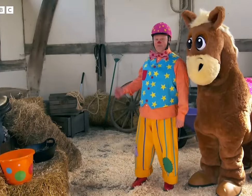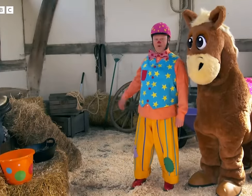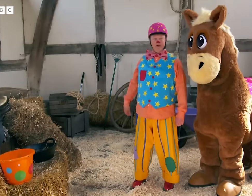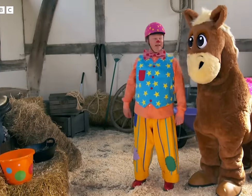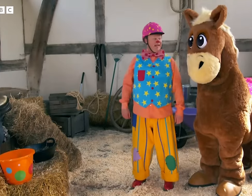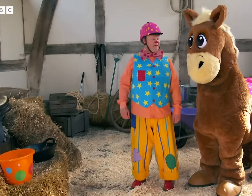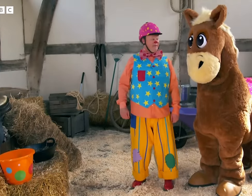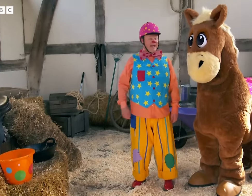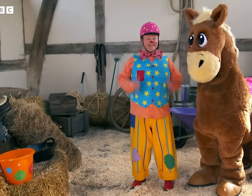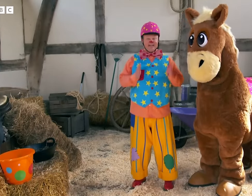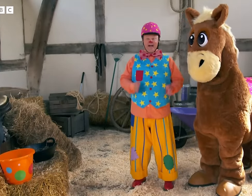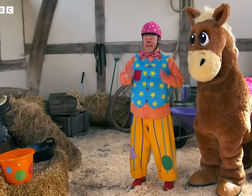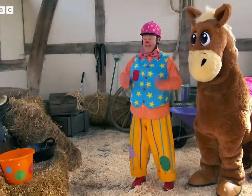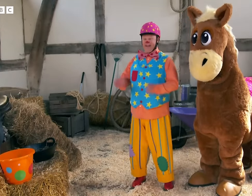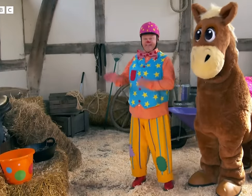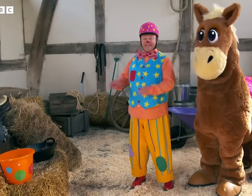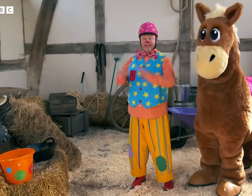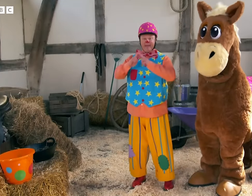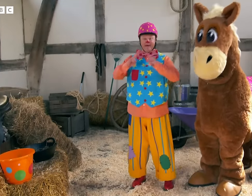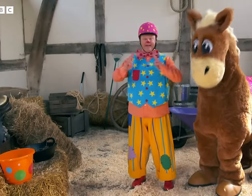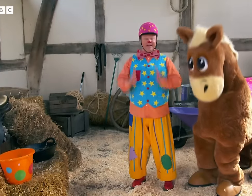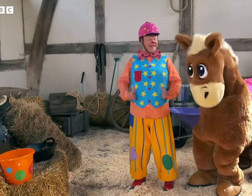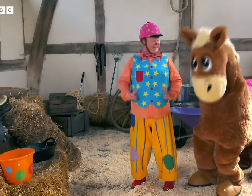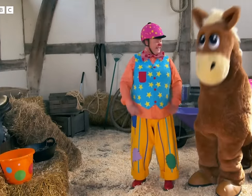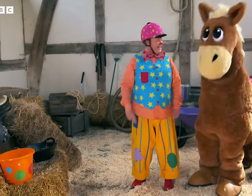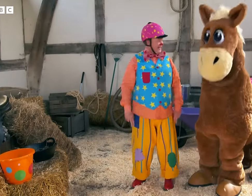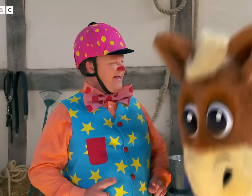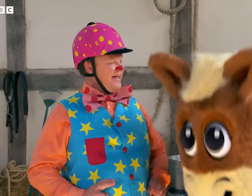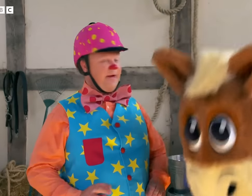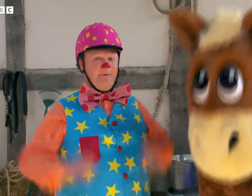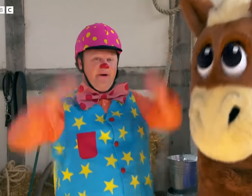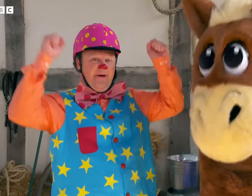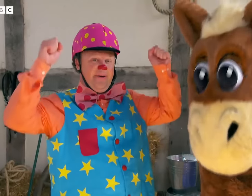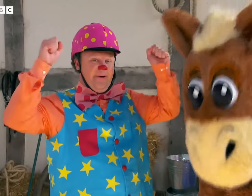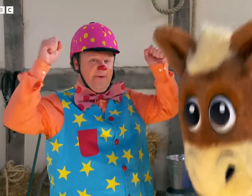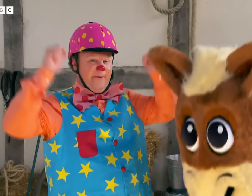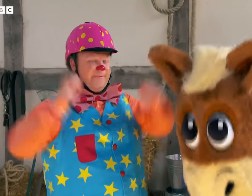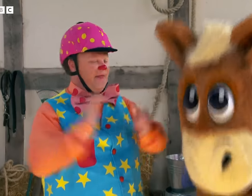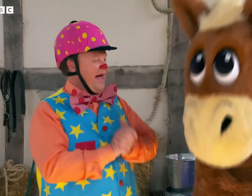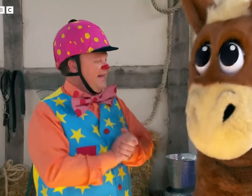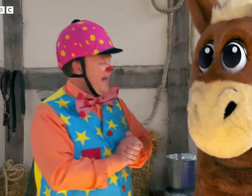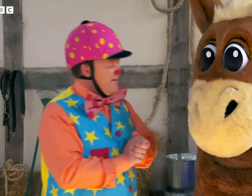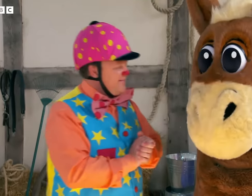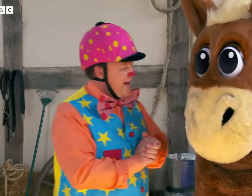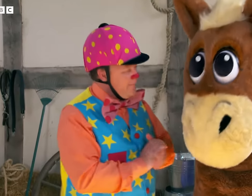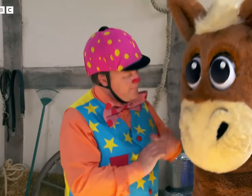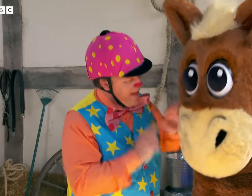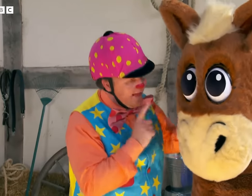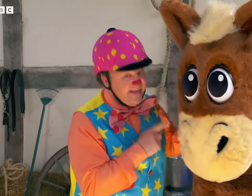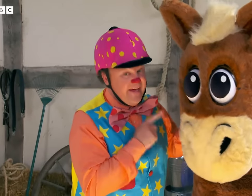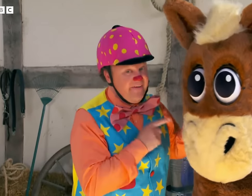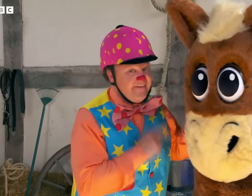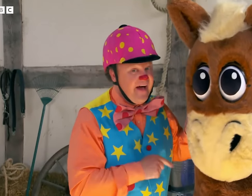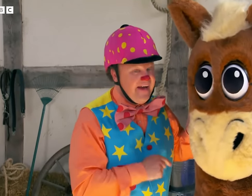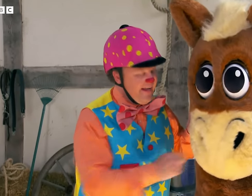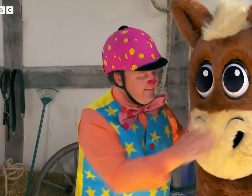your lovely, tidy stable? Woohoo! And now it's time to make you tidy